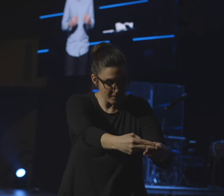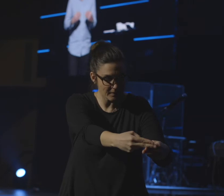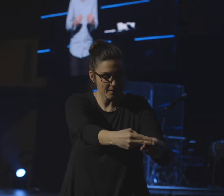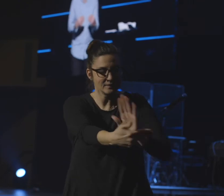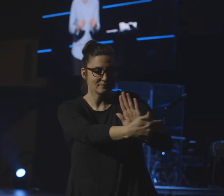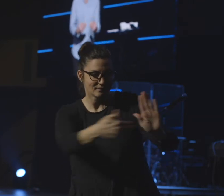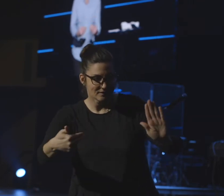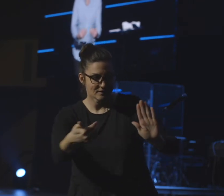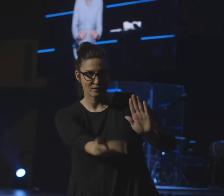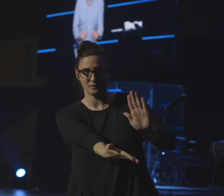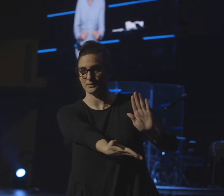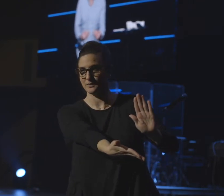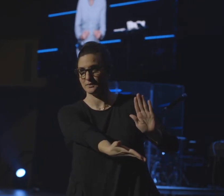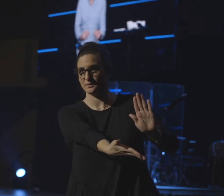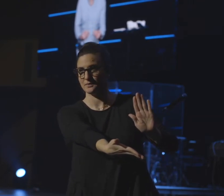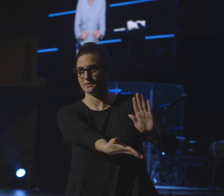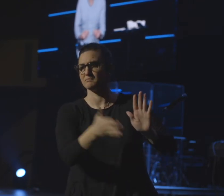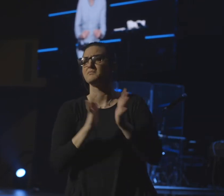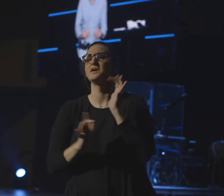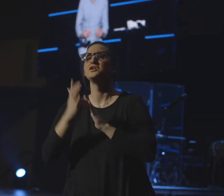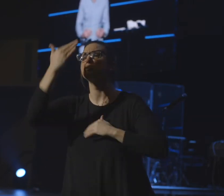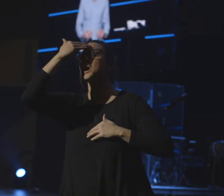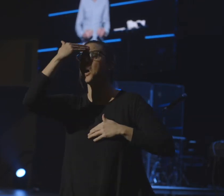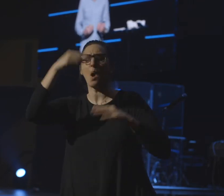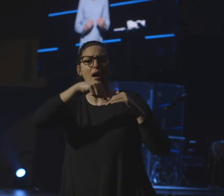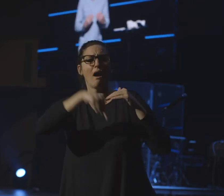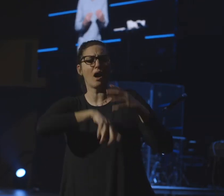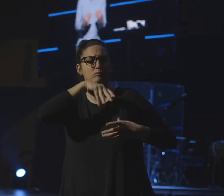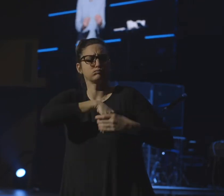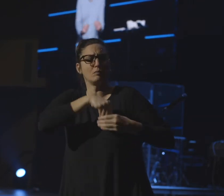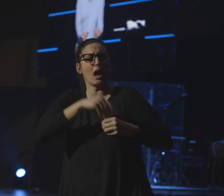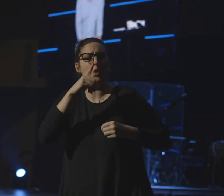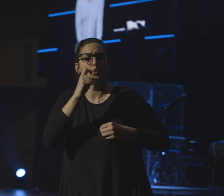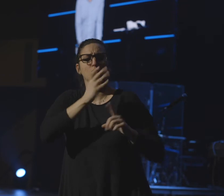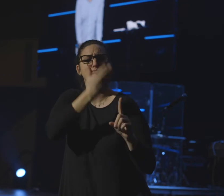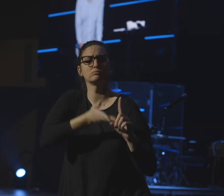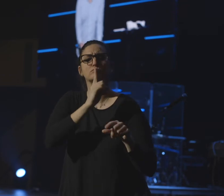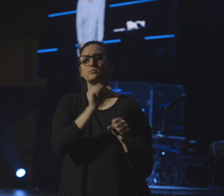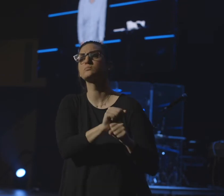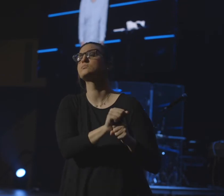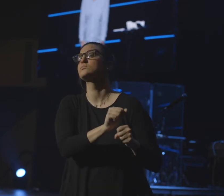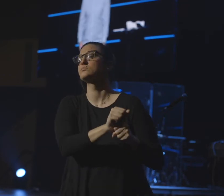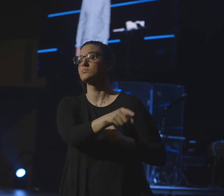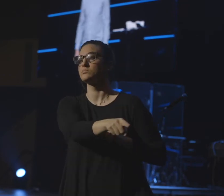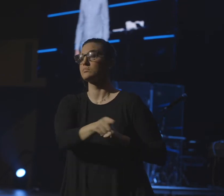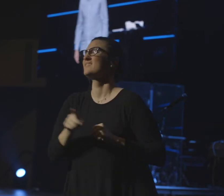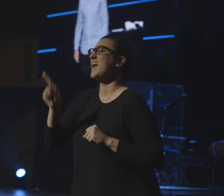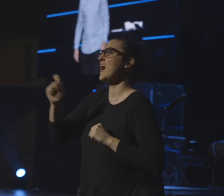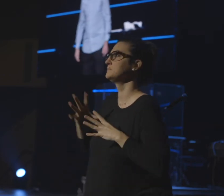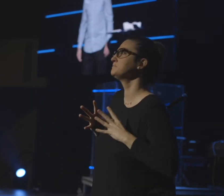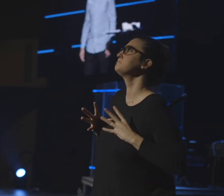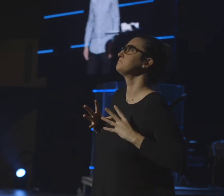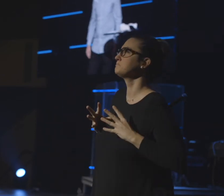the education of faith, faith is not easy, is learning how to live out of that new identity. It takes